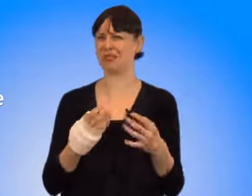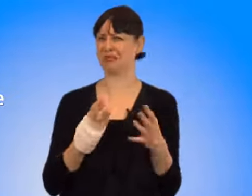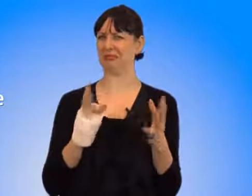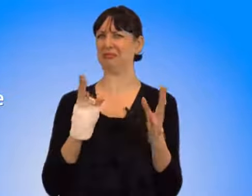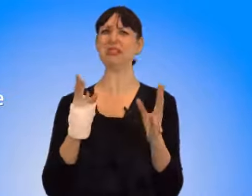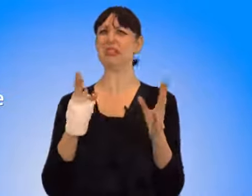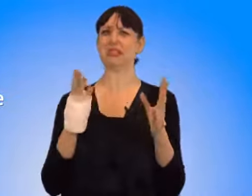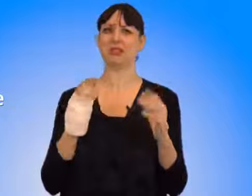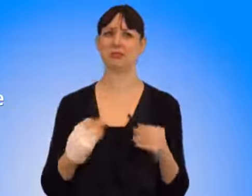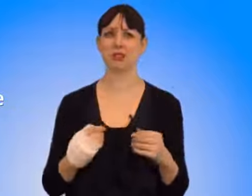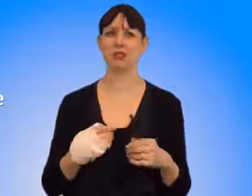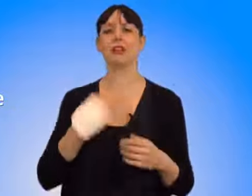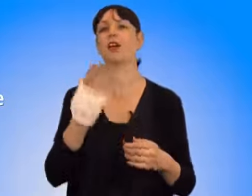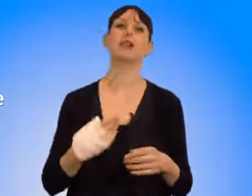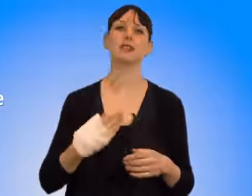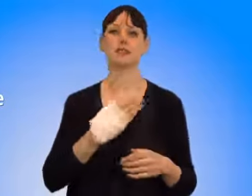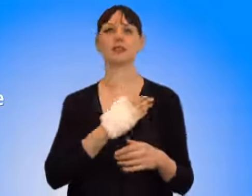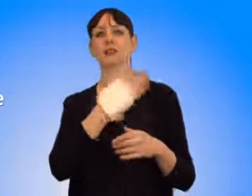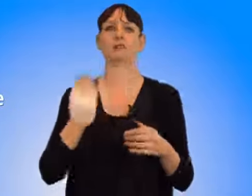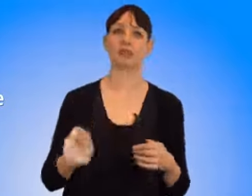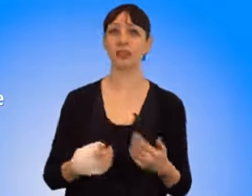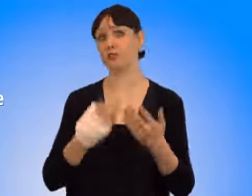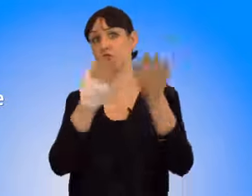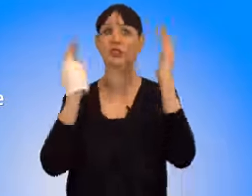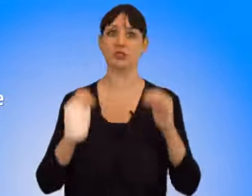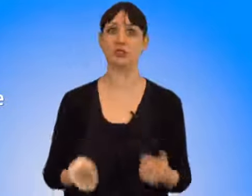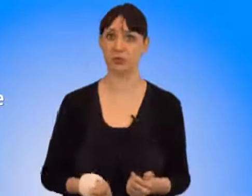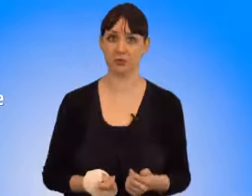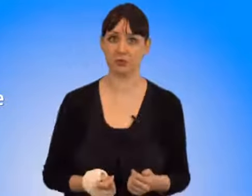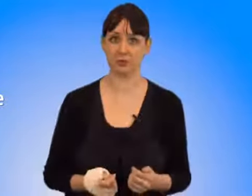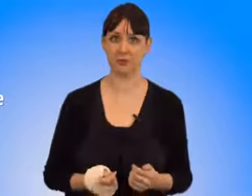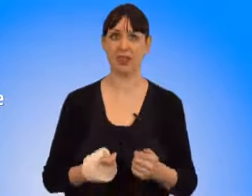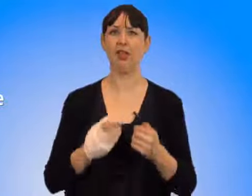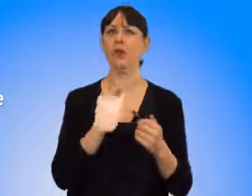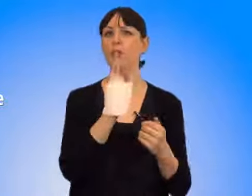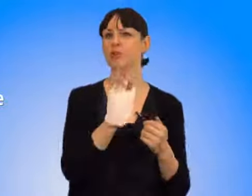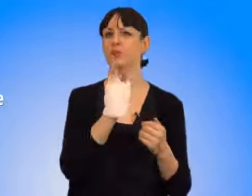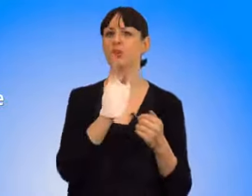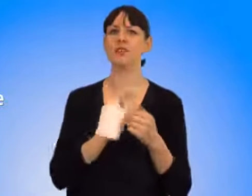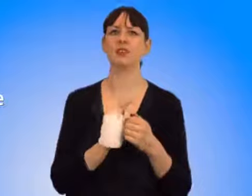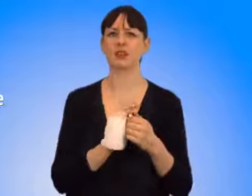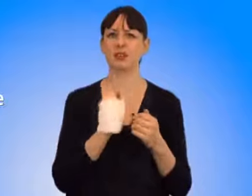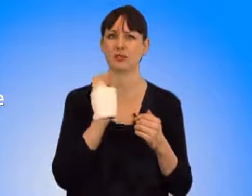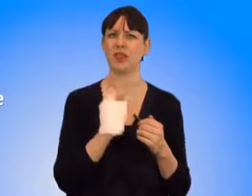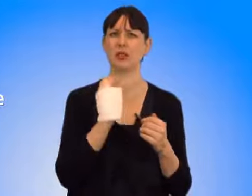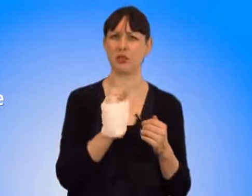and ugh. Oh, it's nothing. It's just a bruise. Watch the pronunciation of that